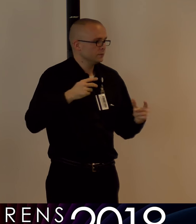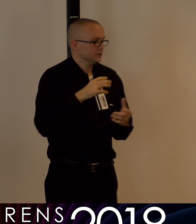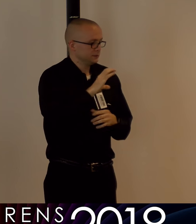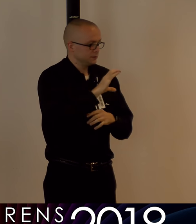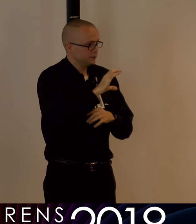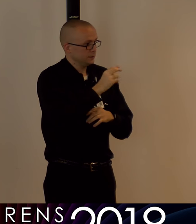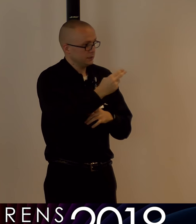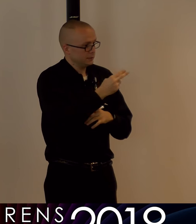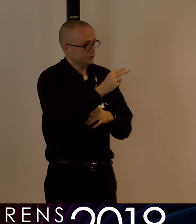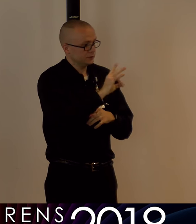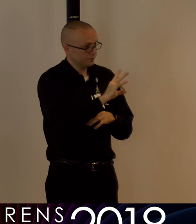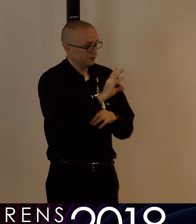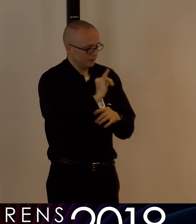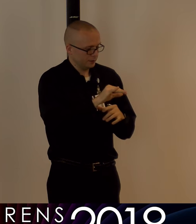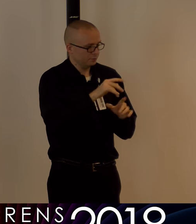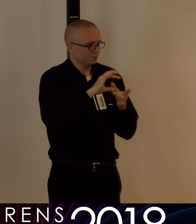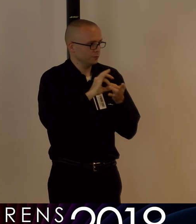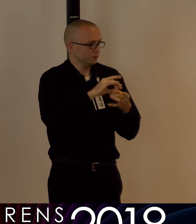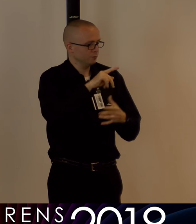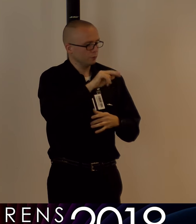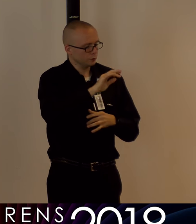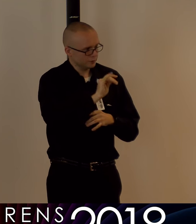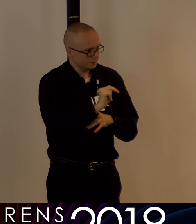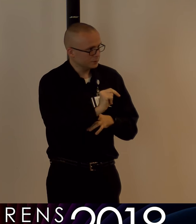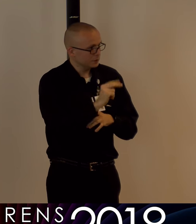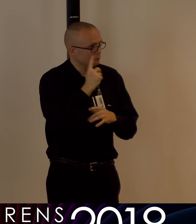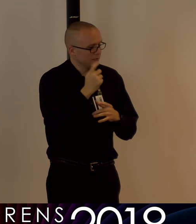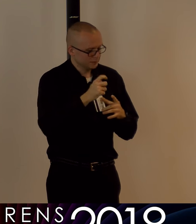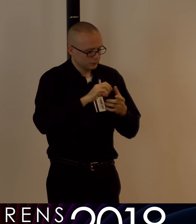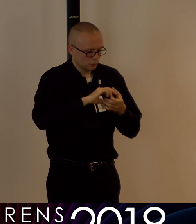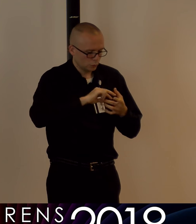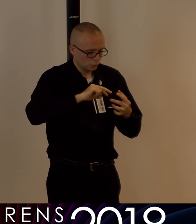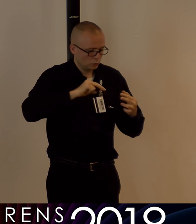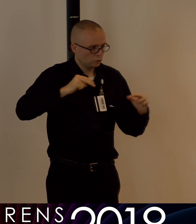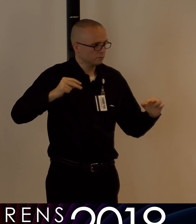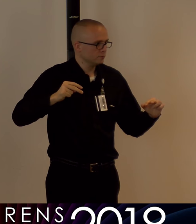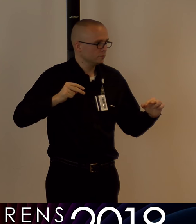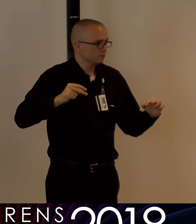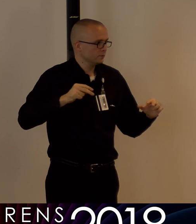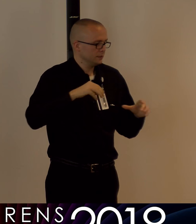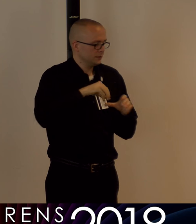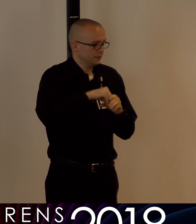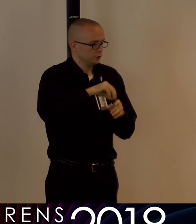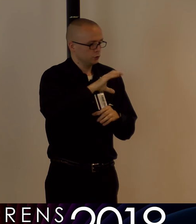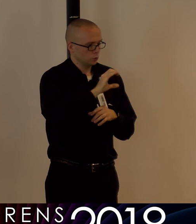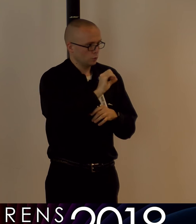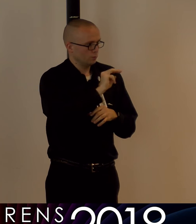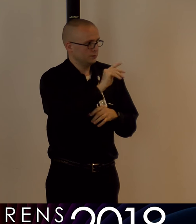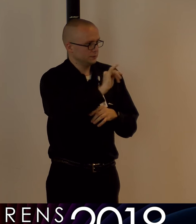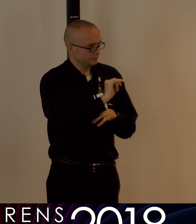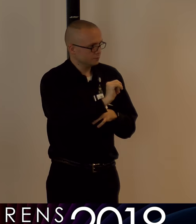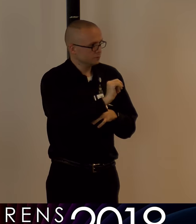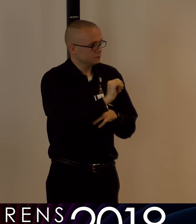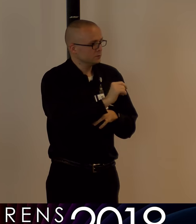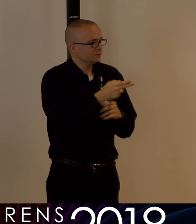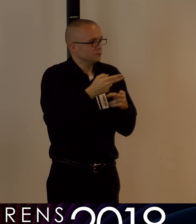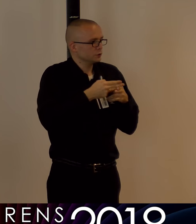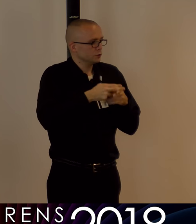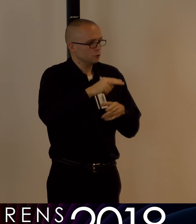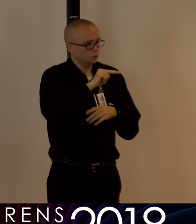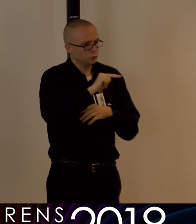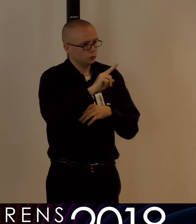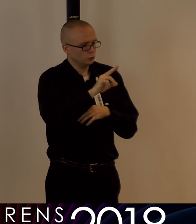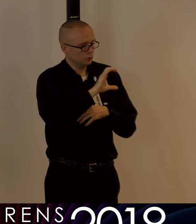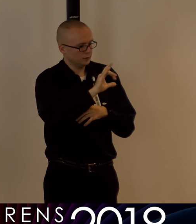and related proteins come in, because it unwinds that DNA and chromatin into what are called